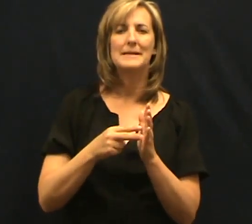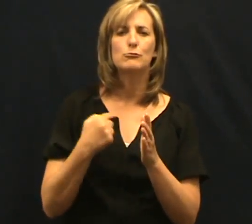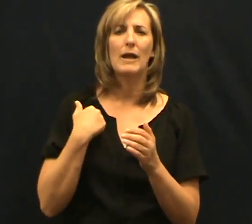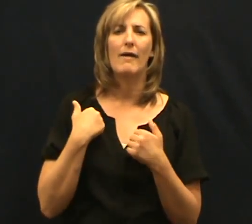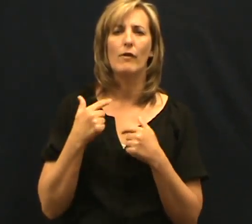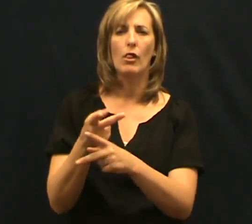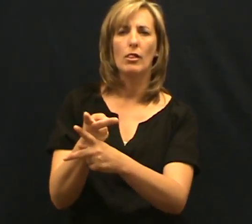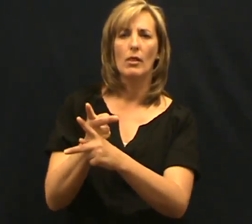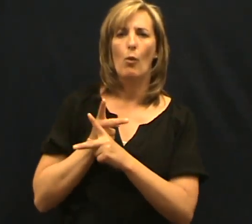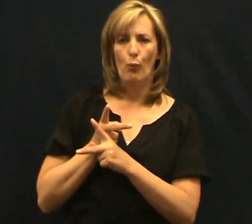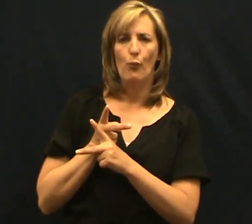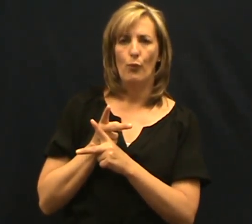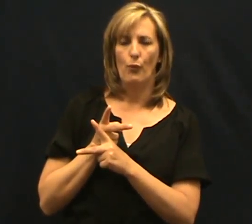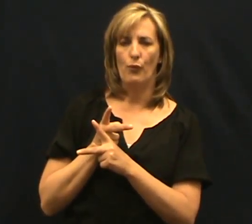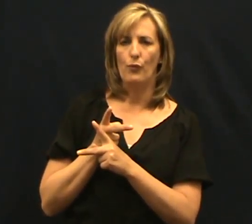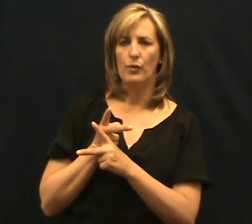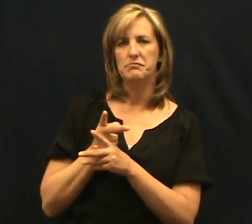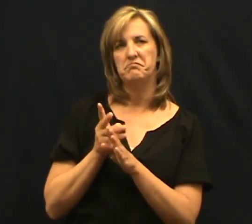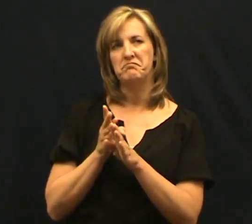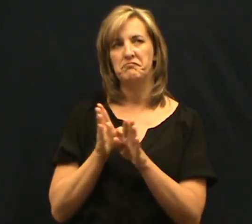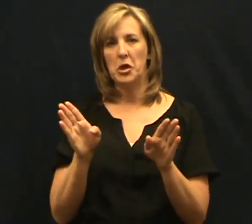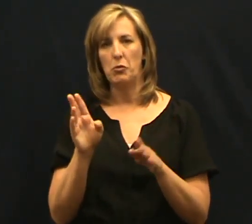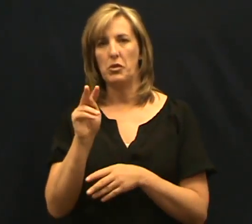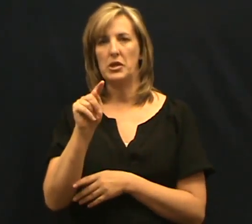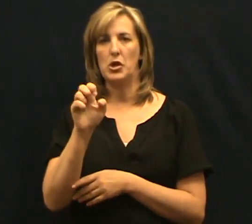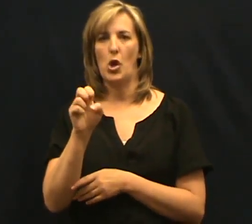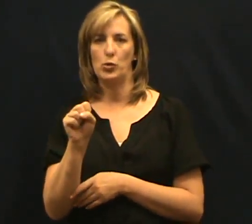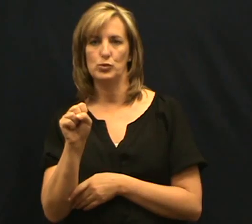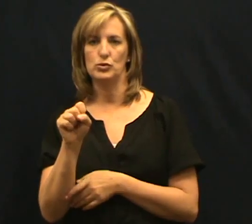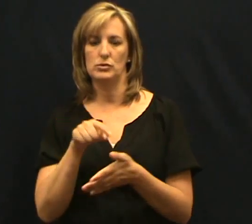someplace. Generally, notes payable would be